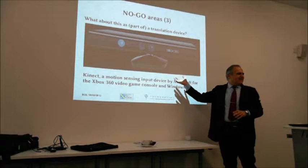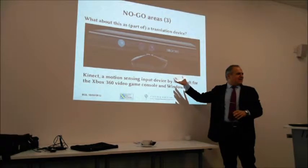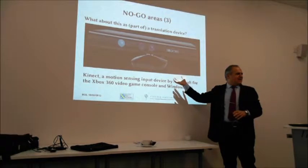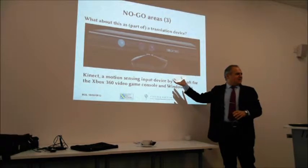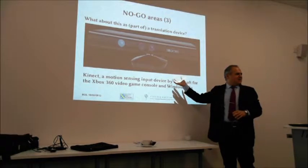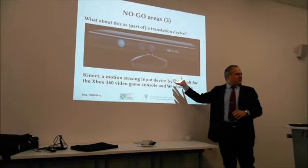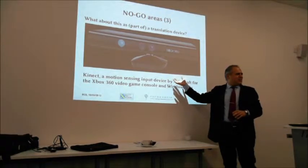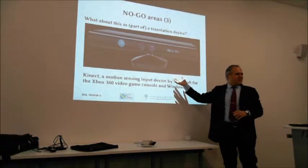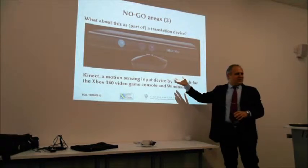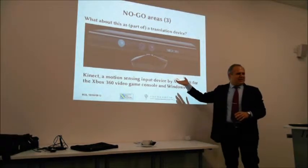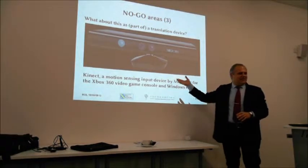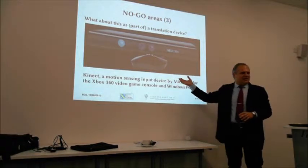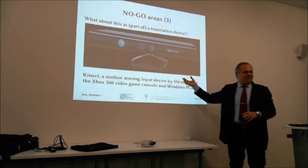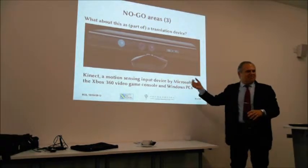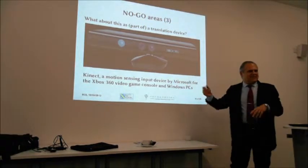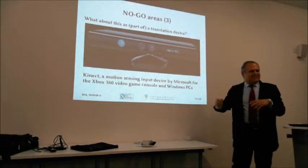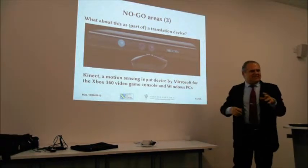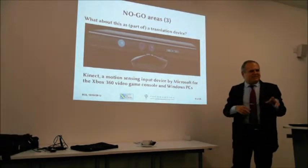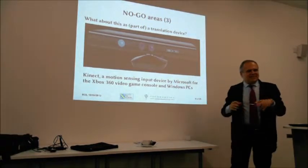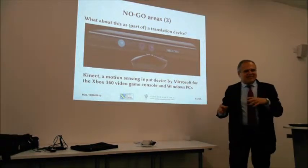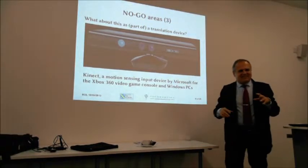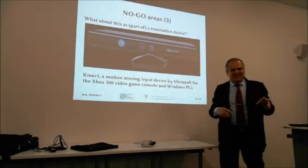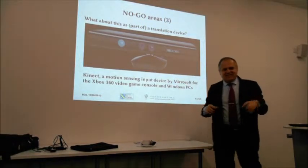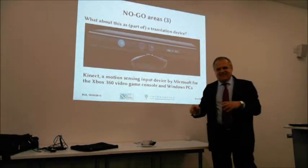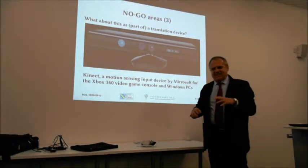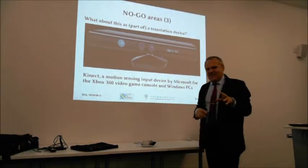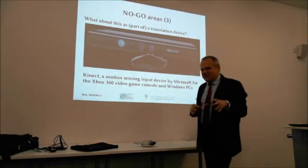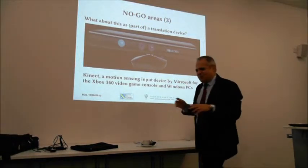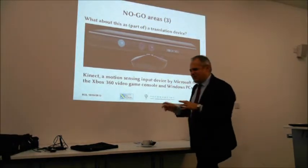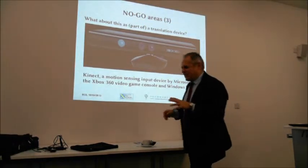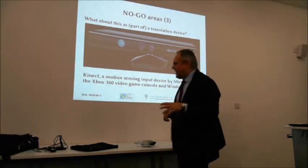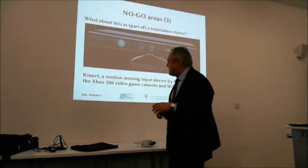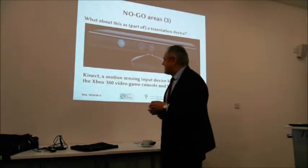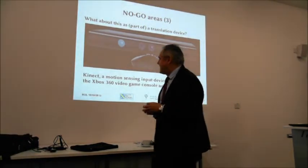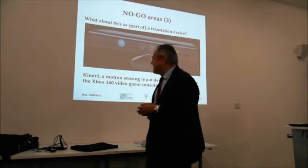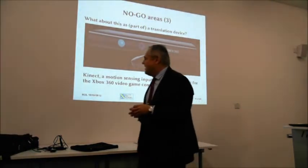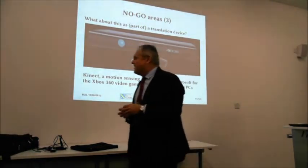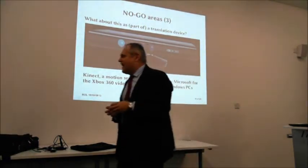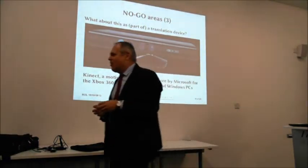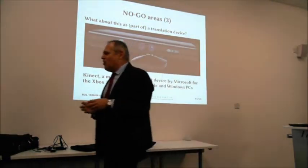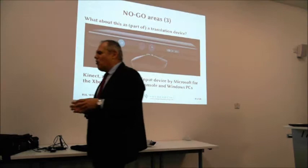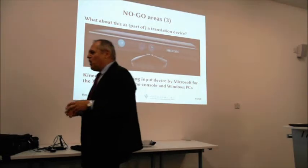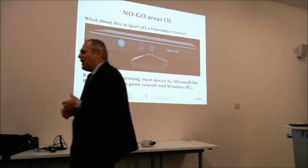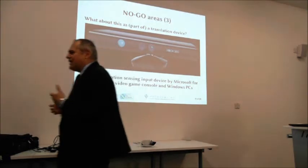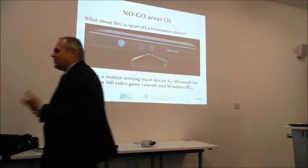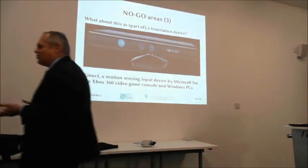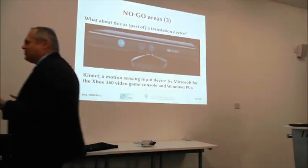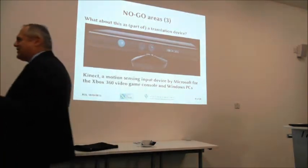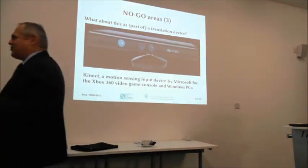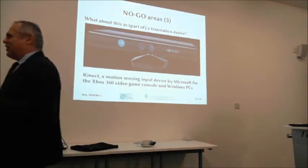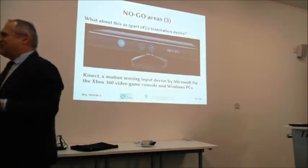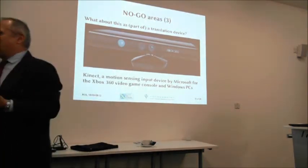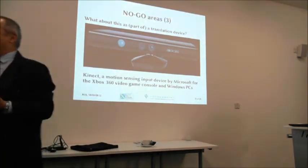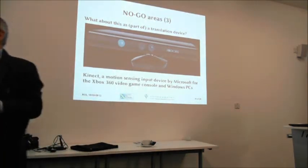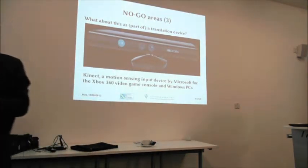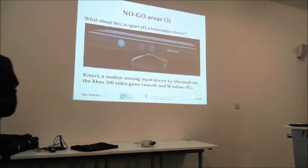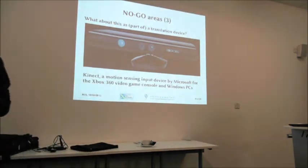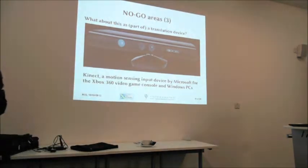kinect for those ones who have uh playstations etc etc xbox 360 now why not this one well this is slightly